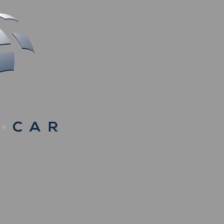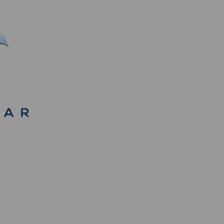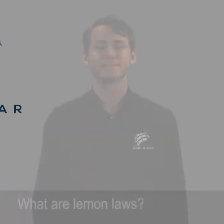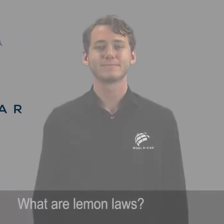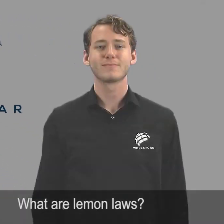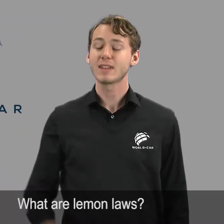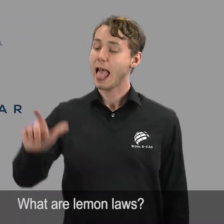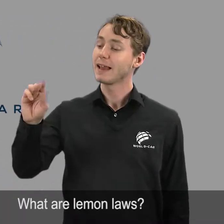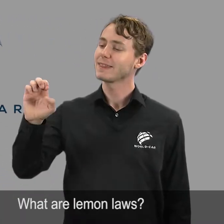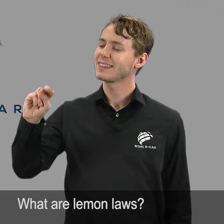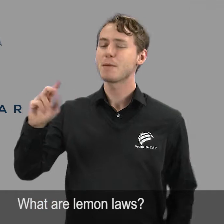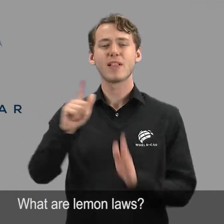What are Lemon Laws?